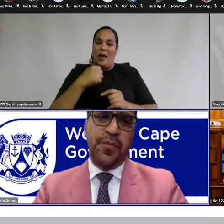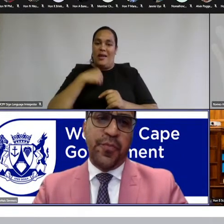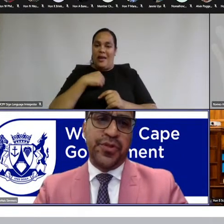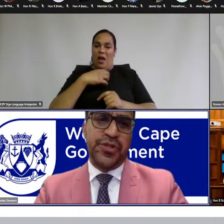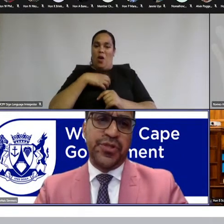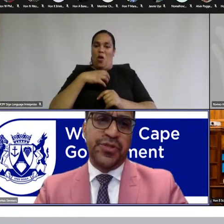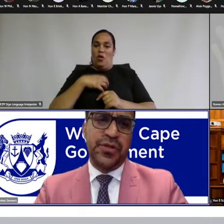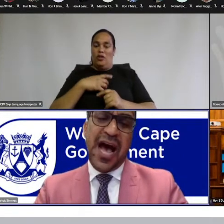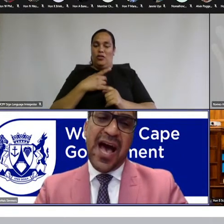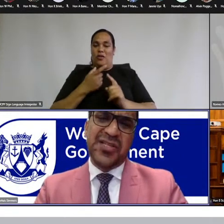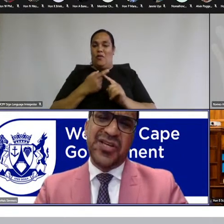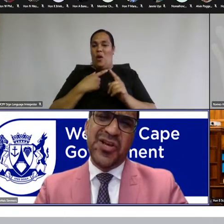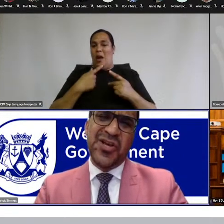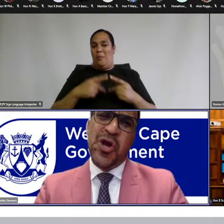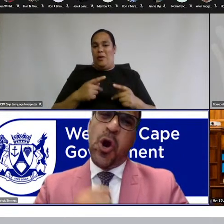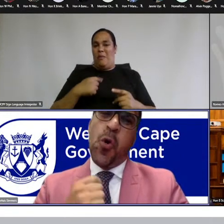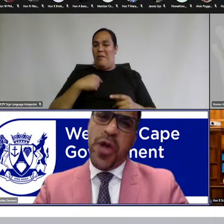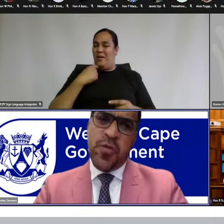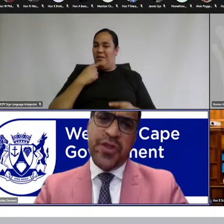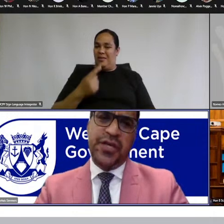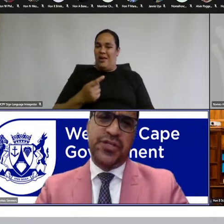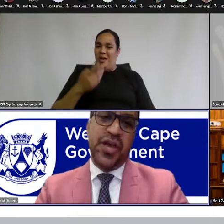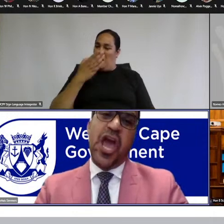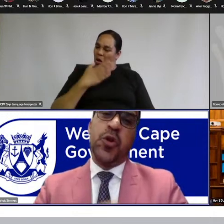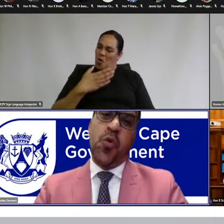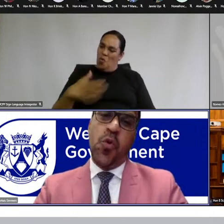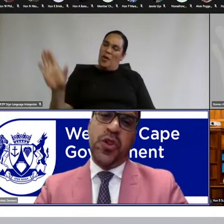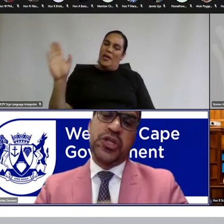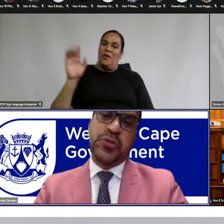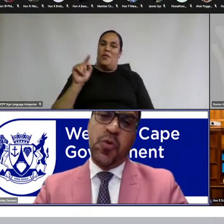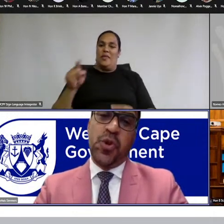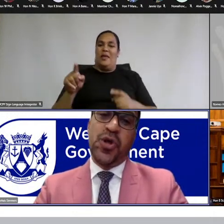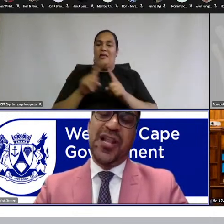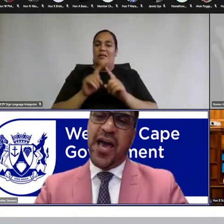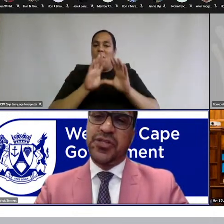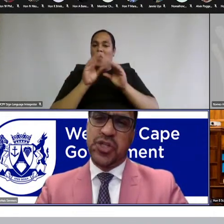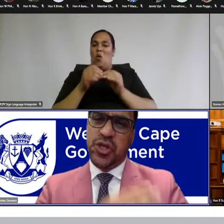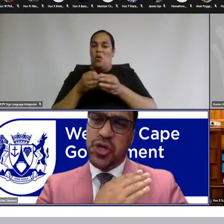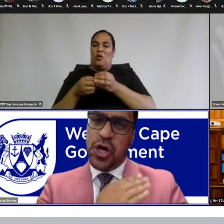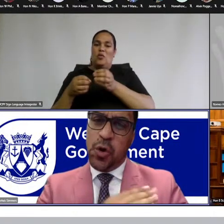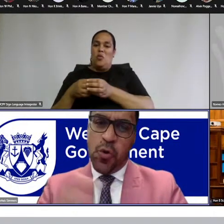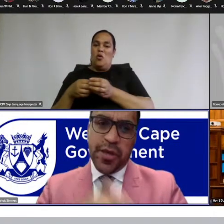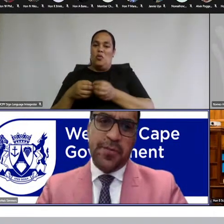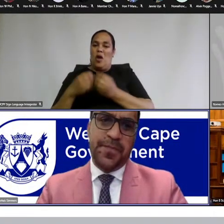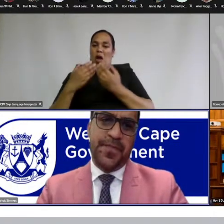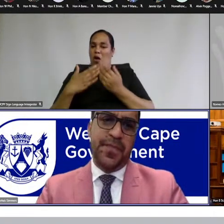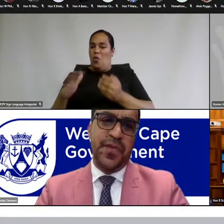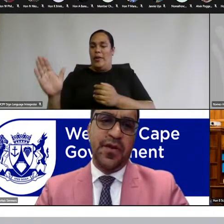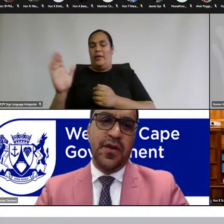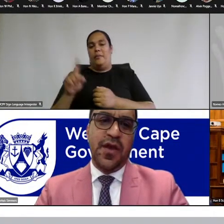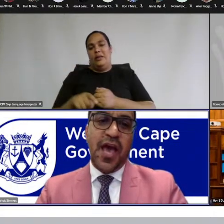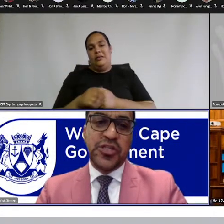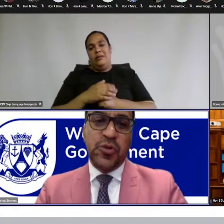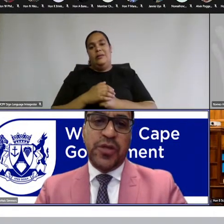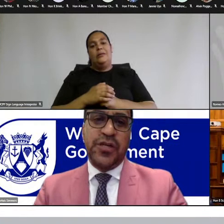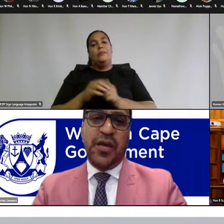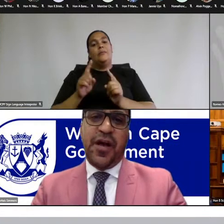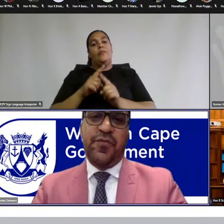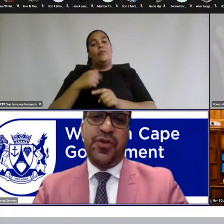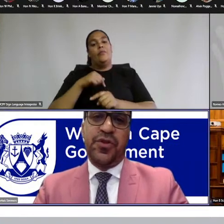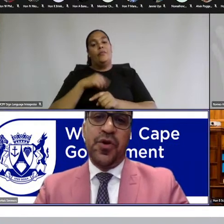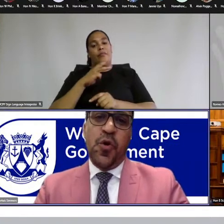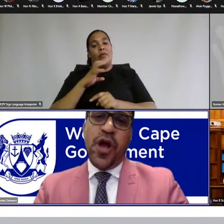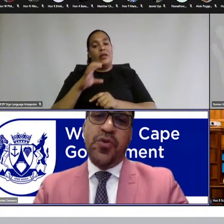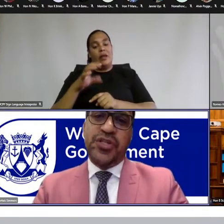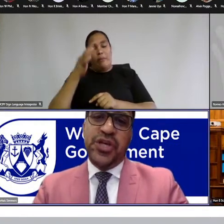ownership of our properties. I say away with the ANC and all their small alliances, away. As the